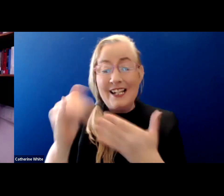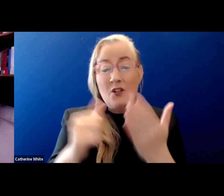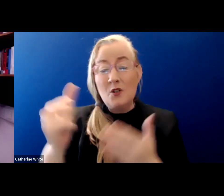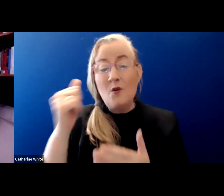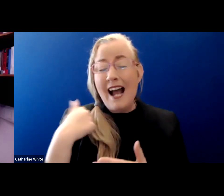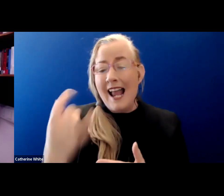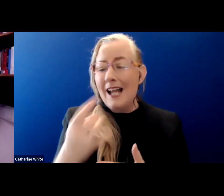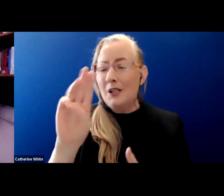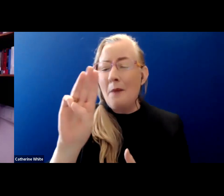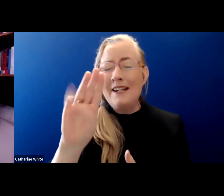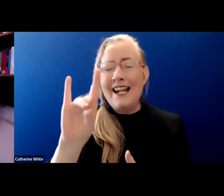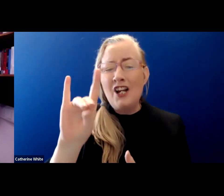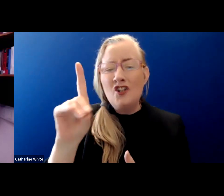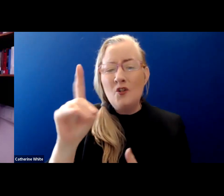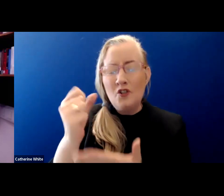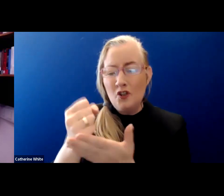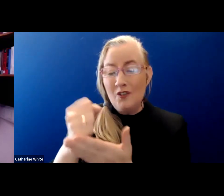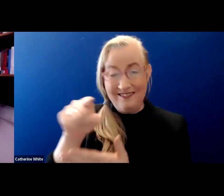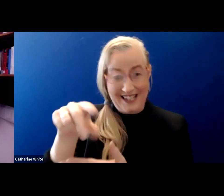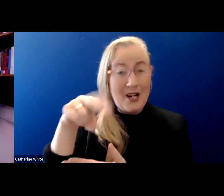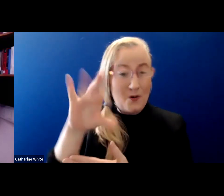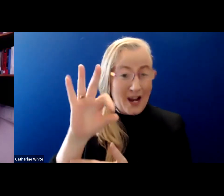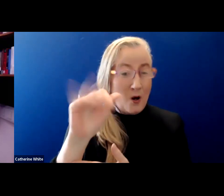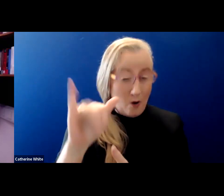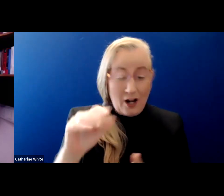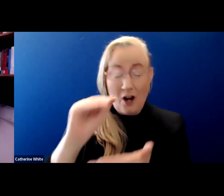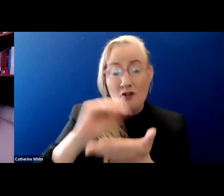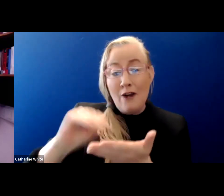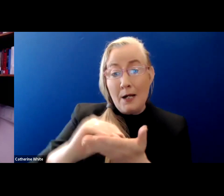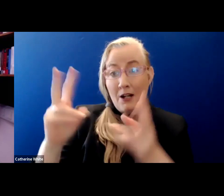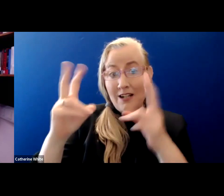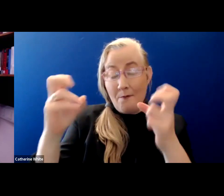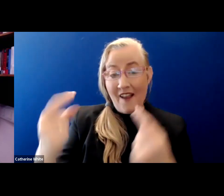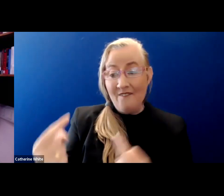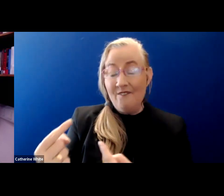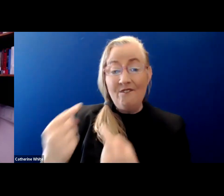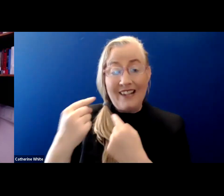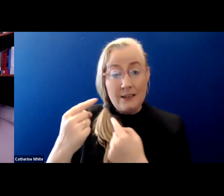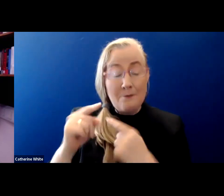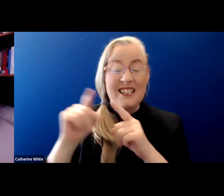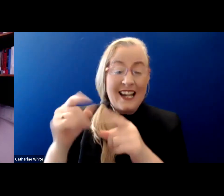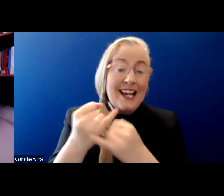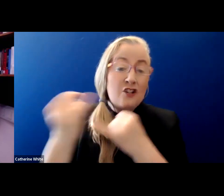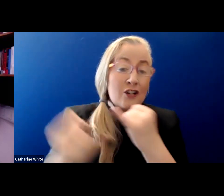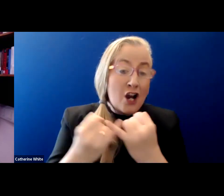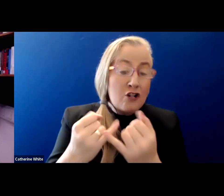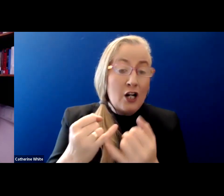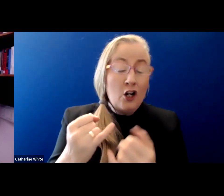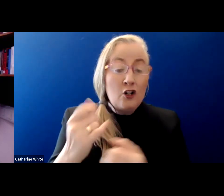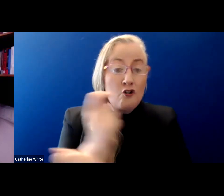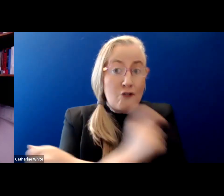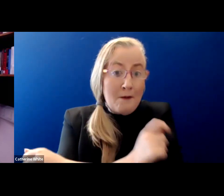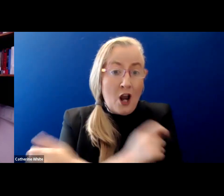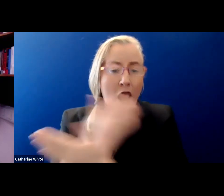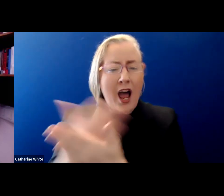PhD student who was studying here in Galway and writing on the topic of victims in international criminal law. I asked who would